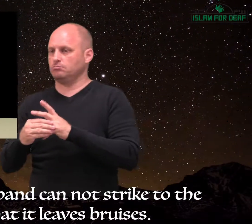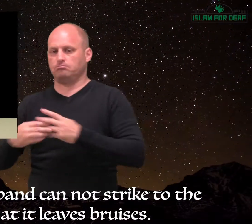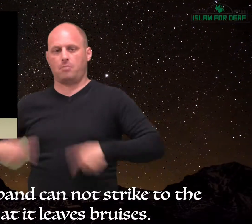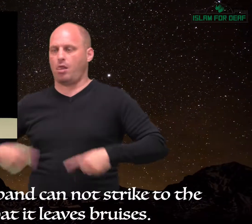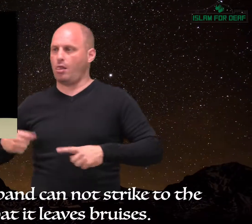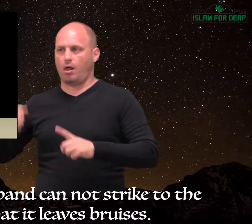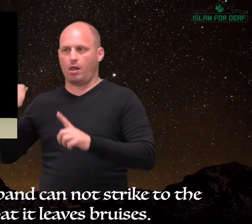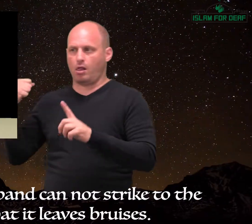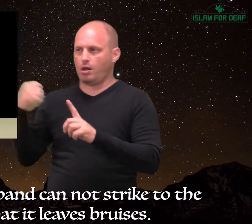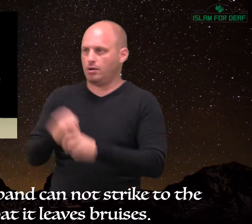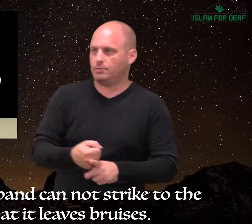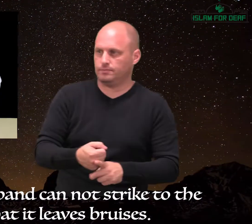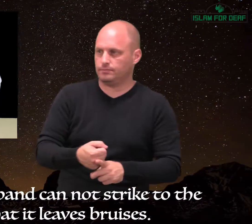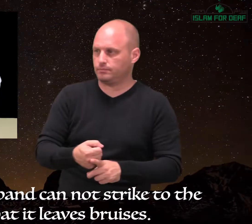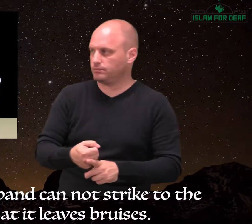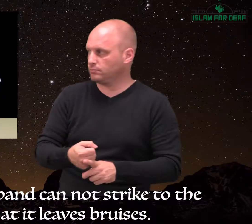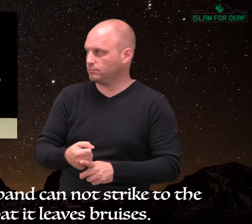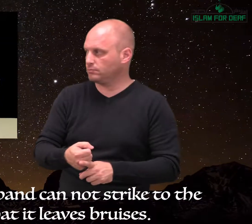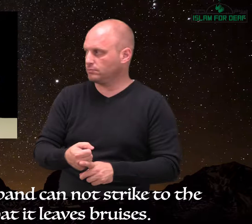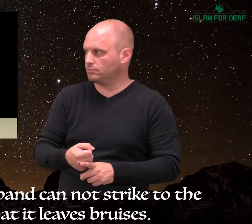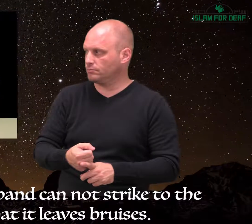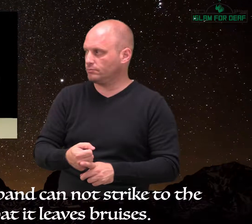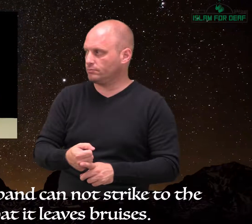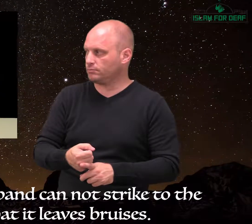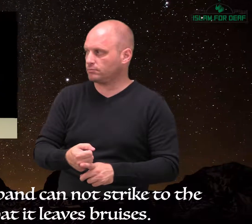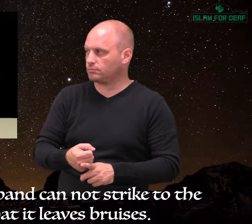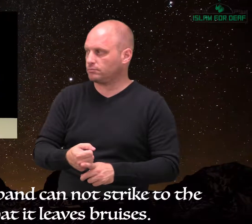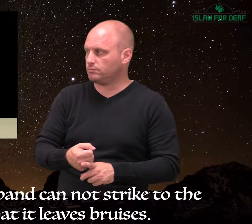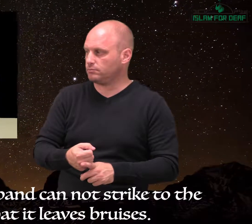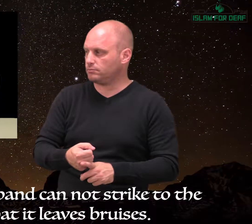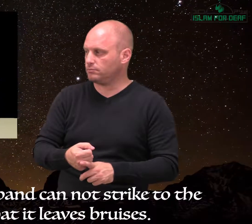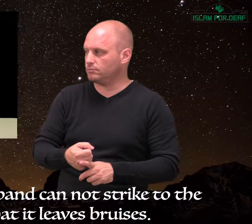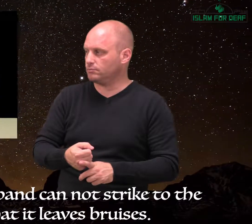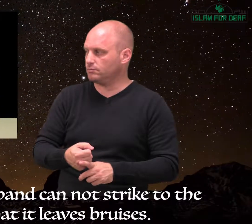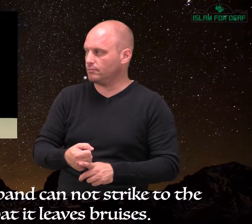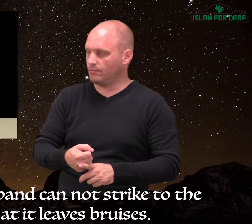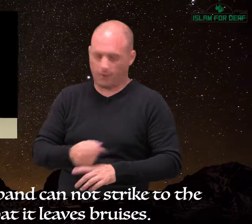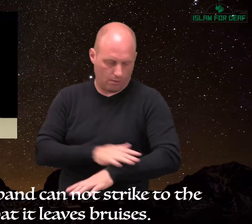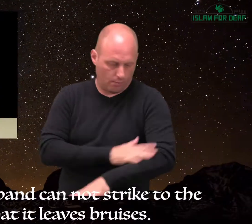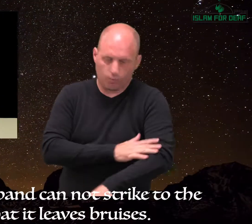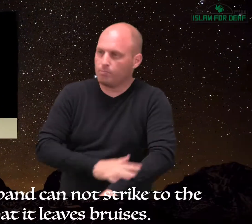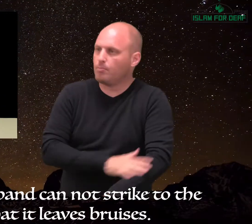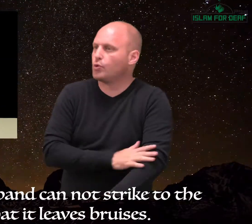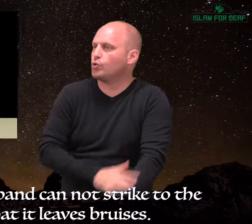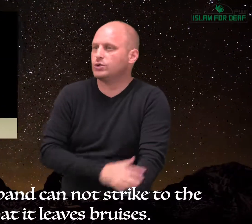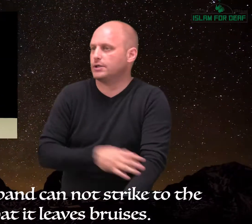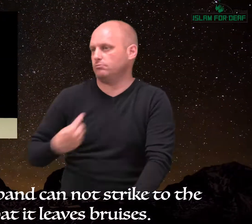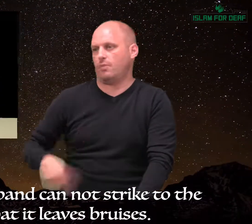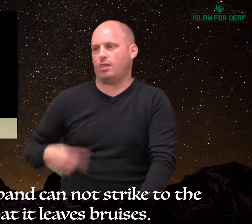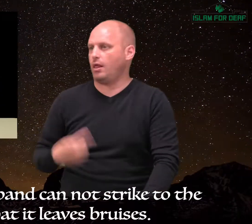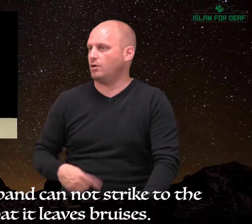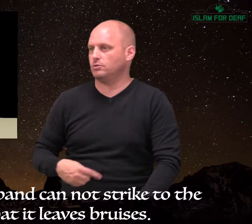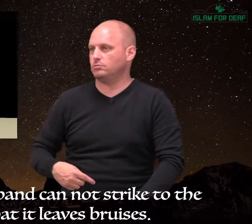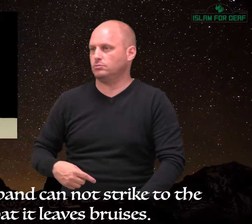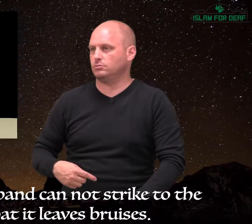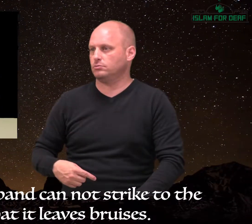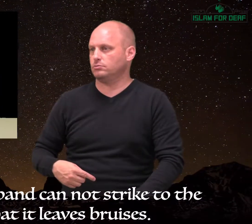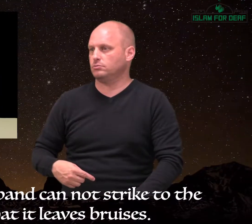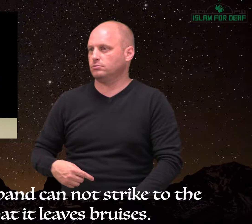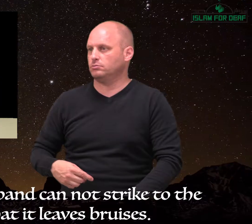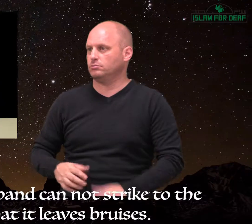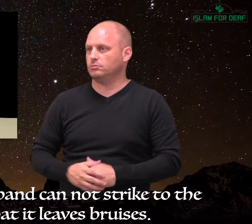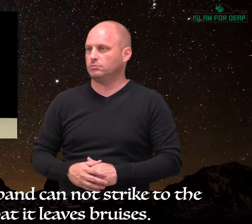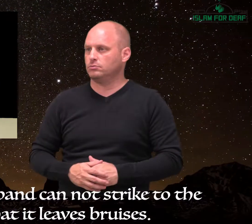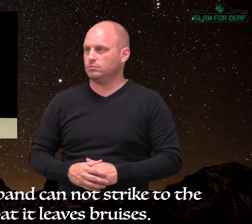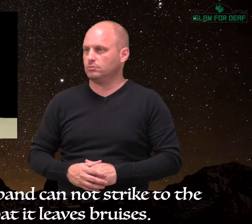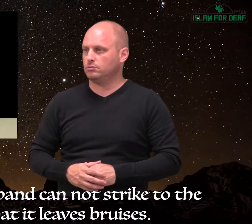to the level that, you know, you know, that beating leave any bruises. He it's just not permissible to that